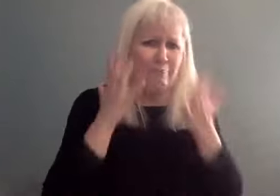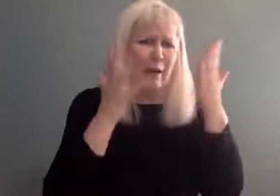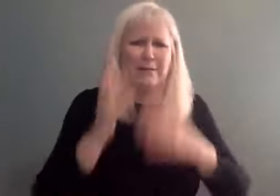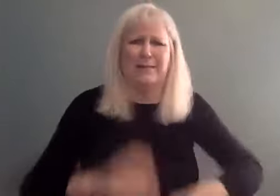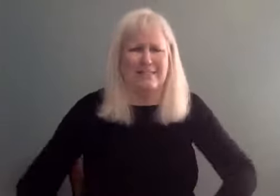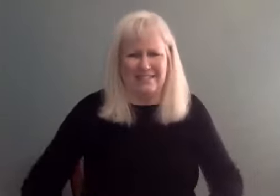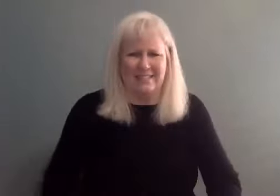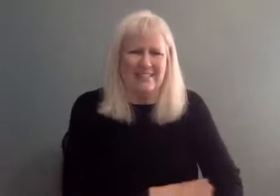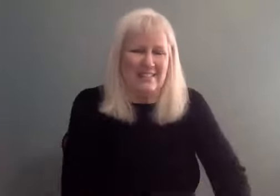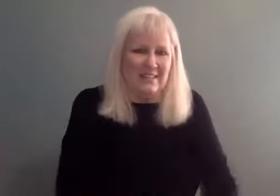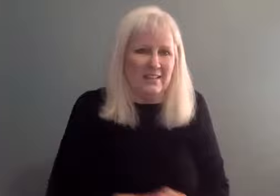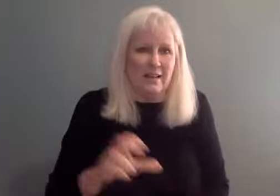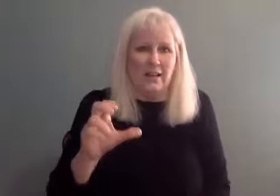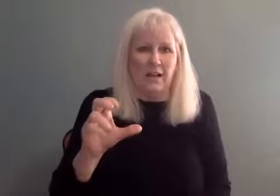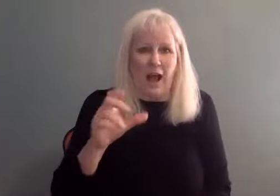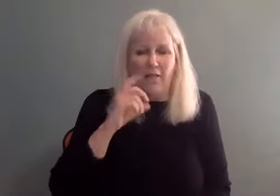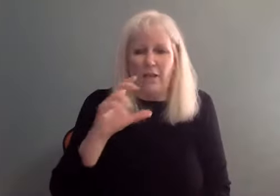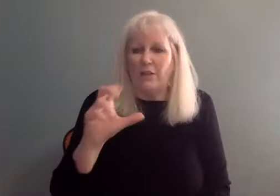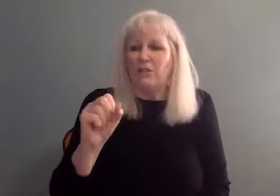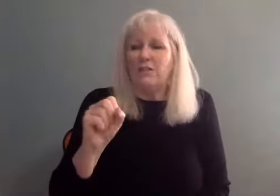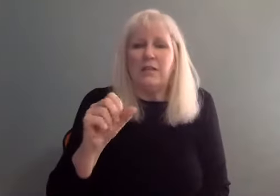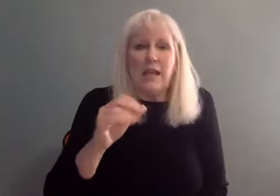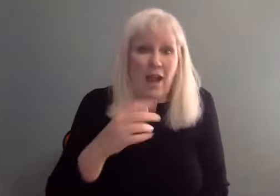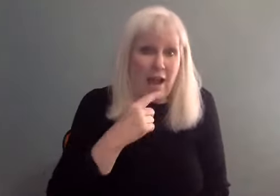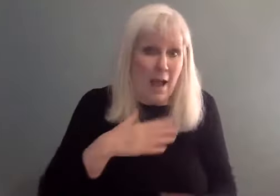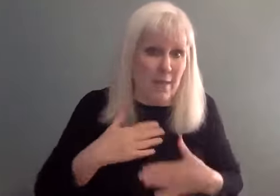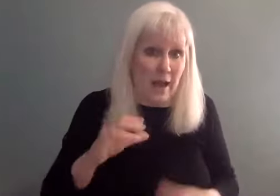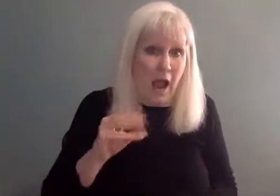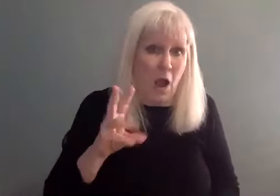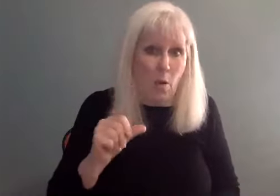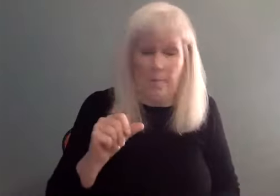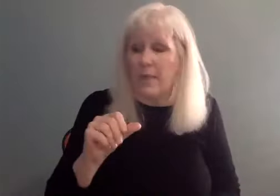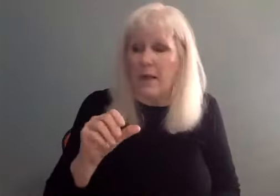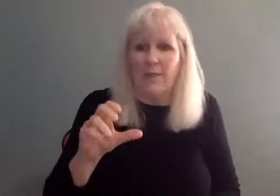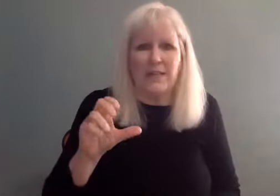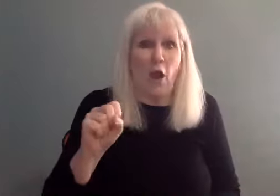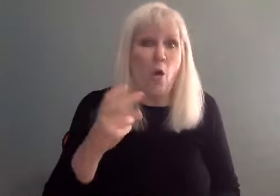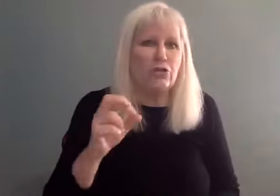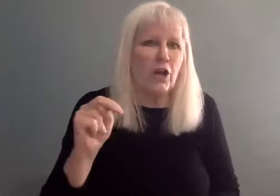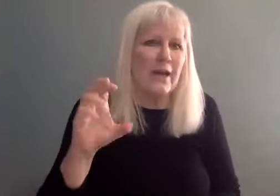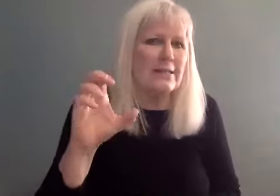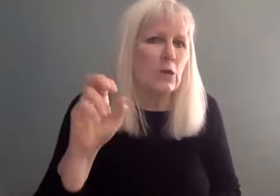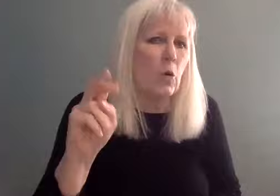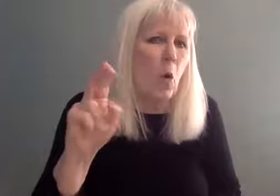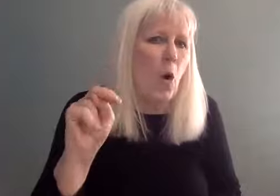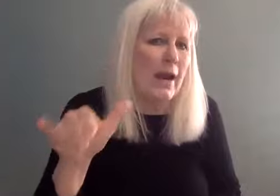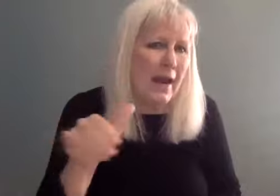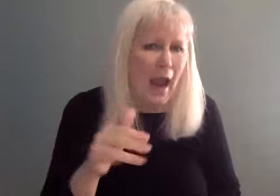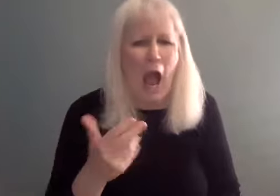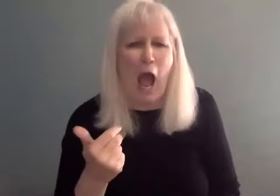name. Sharon was corny. It's like, so I decided to be Cindy Lou the Who from The Grinch. So I was Cindy Lou from Wisconsin. And every now and then,